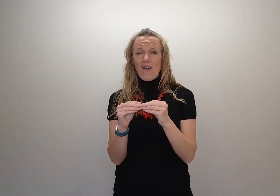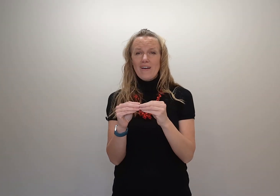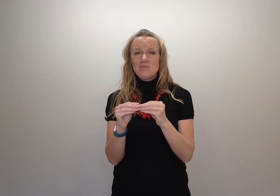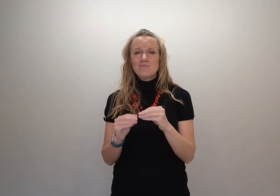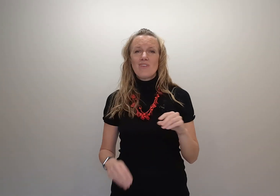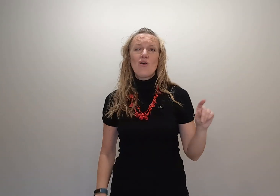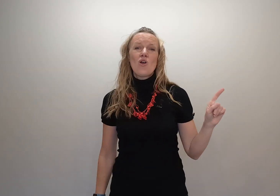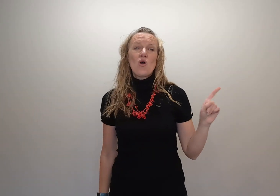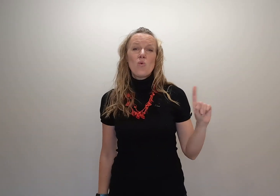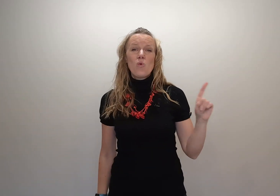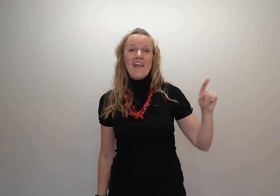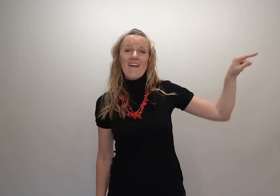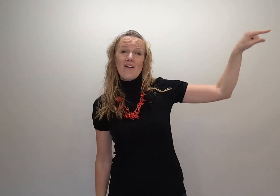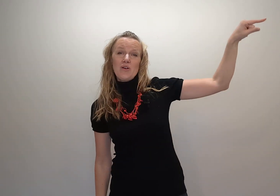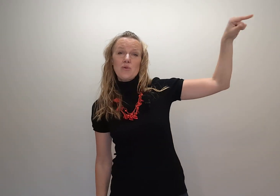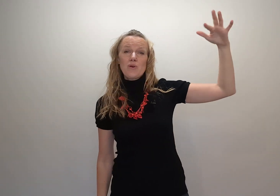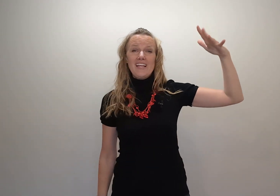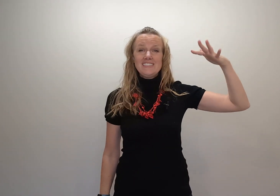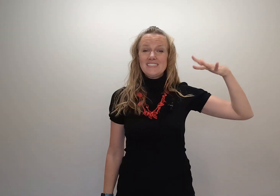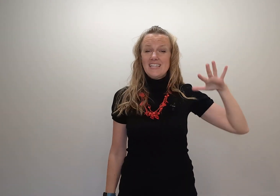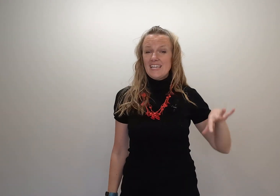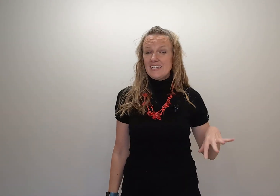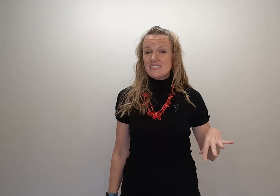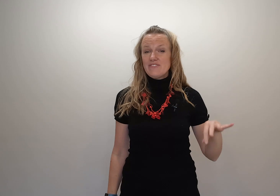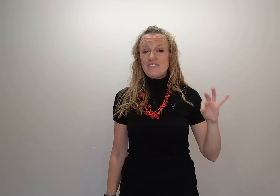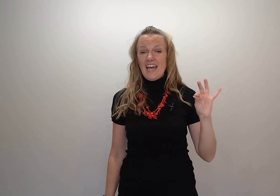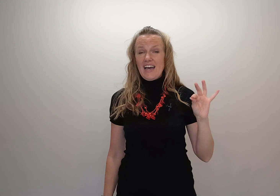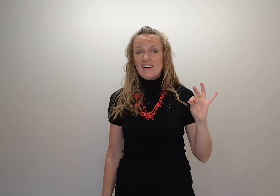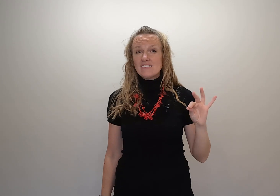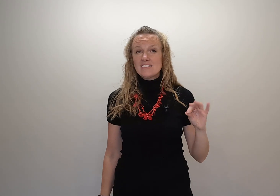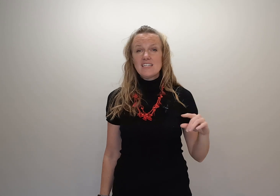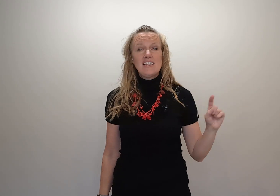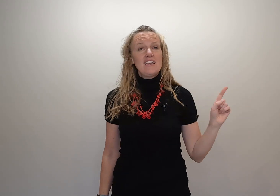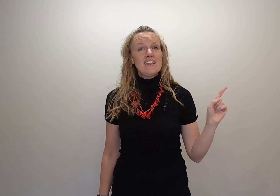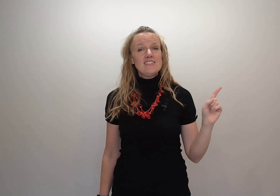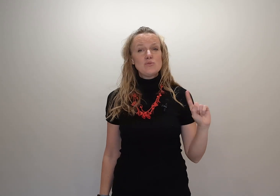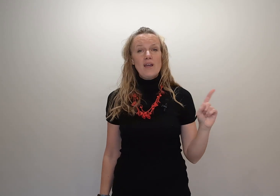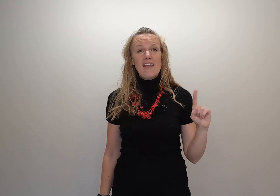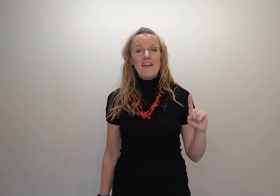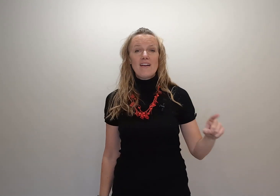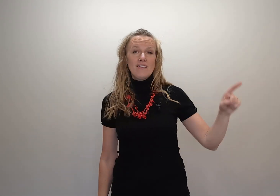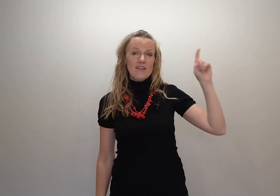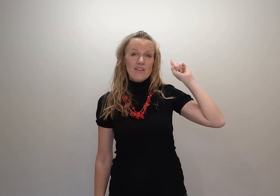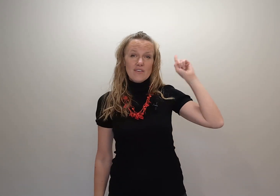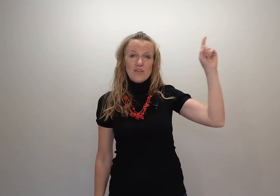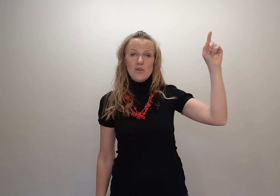more. Where grace is found is where